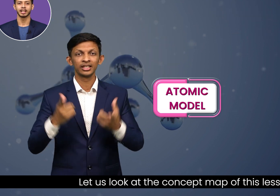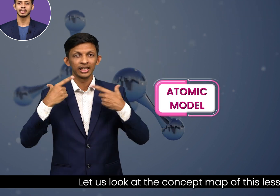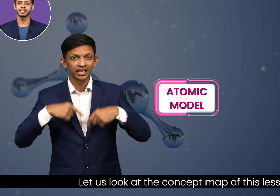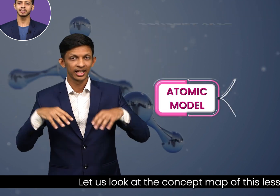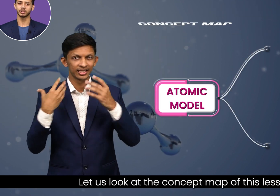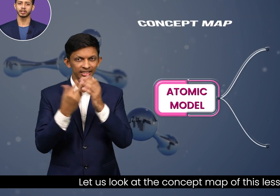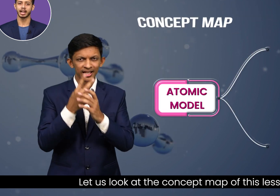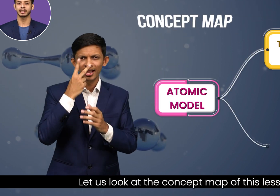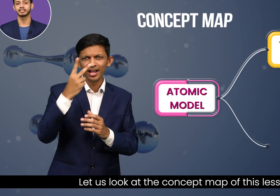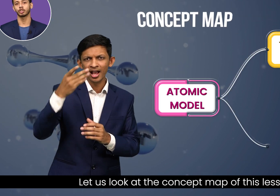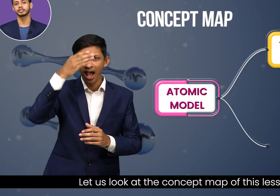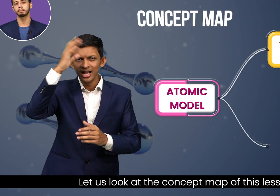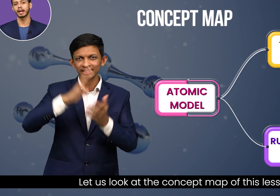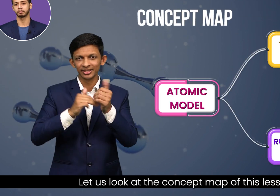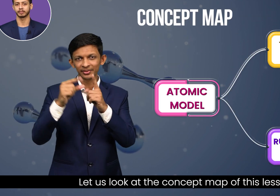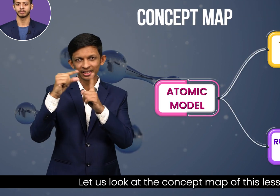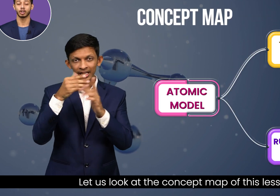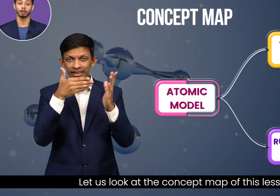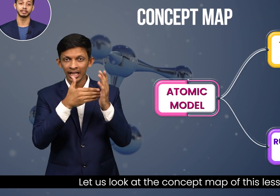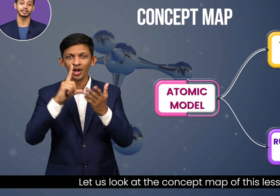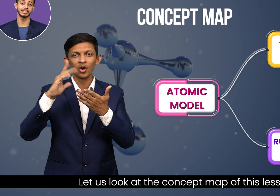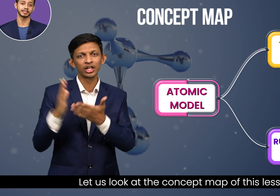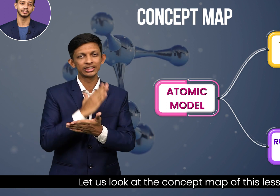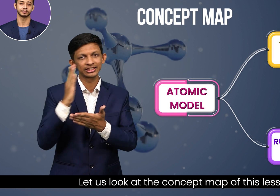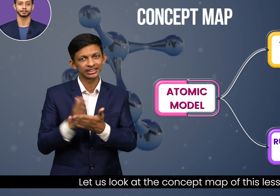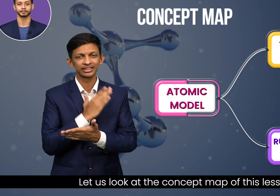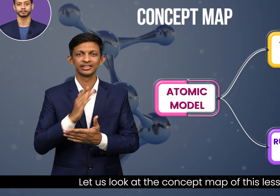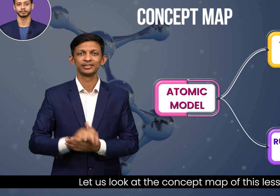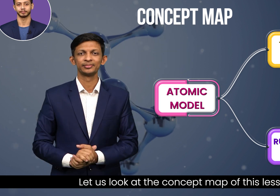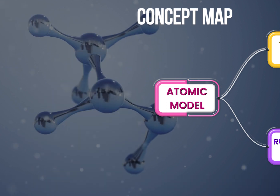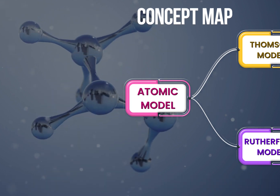Let us look at this concept map of this lesson.